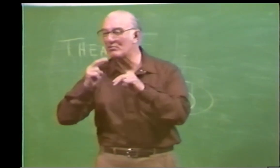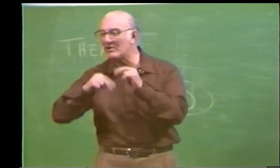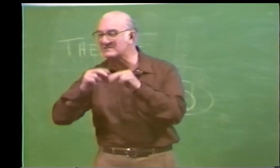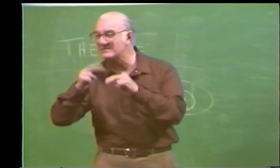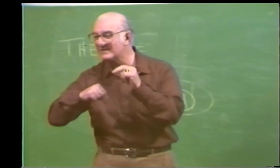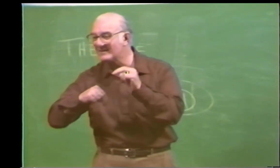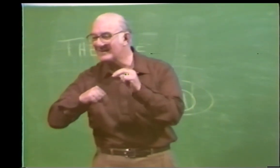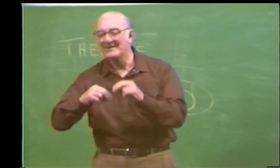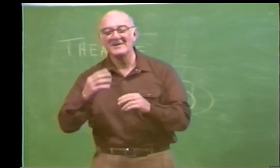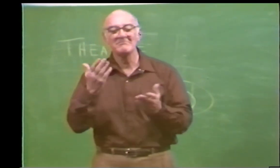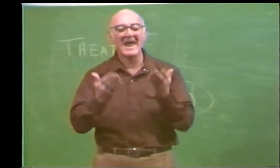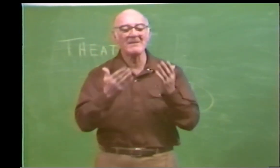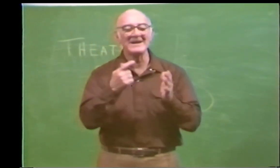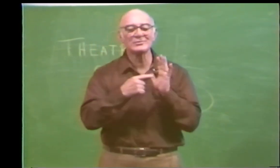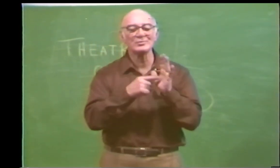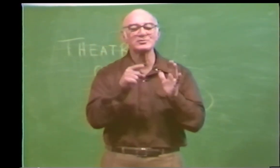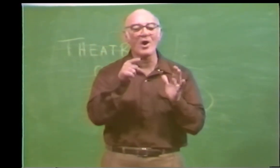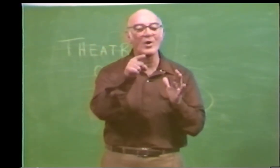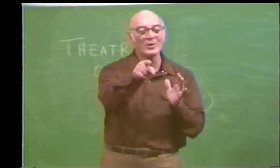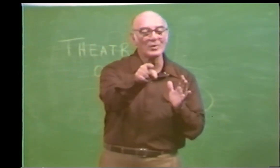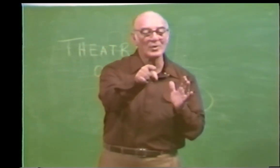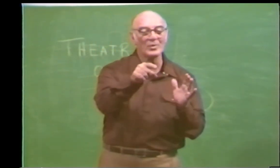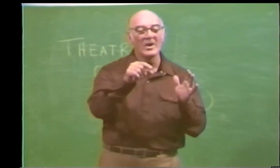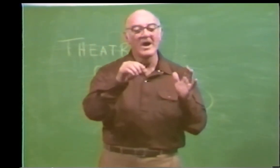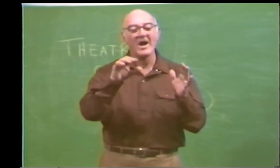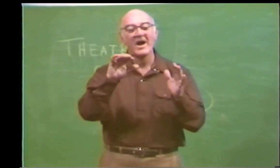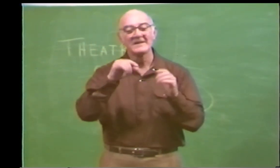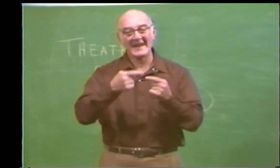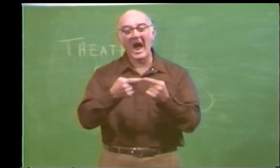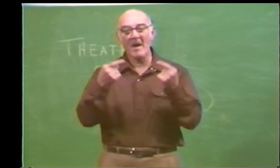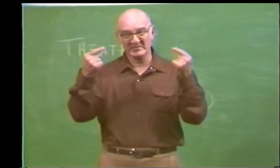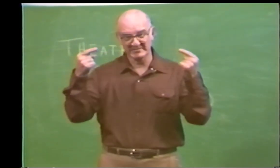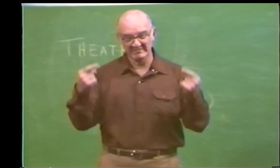humorous, maybe to show you the opposite.